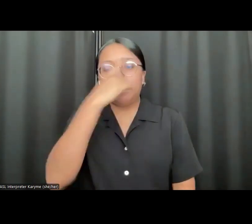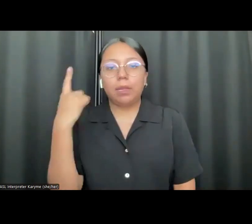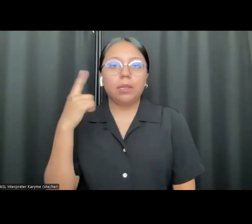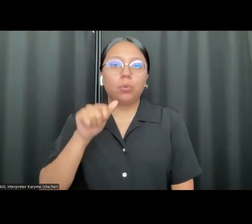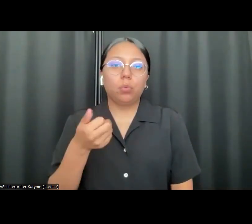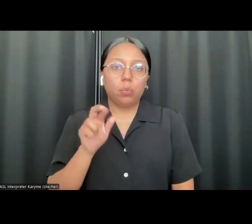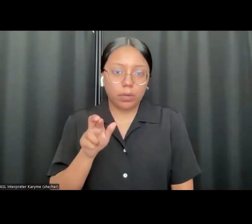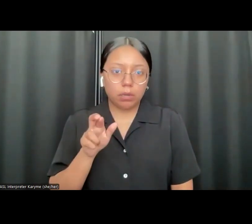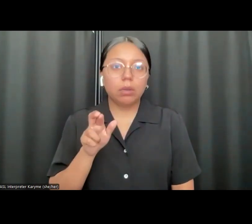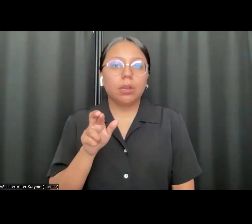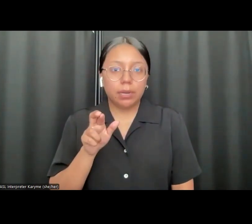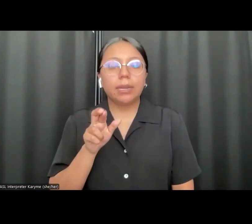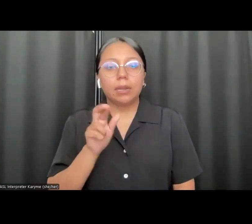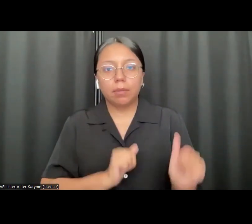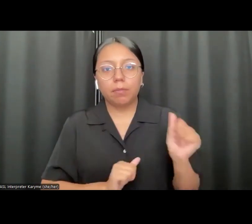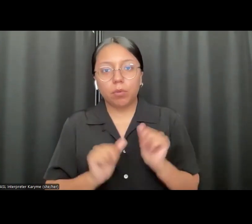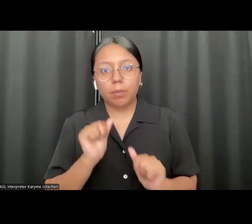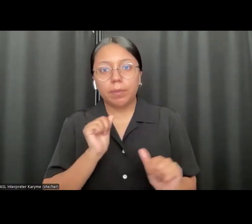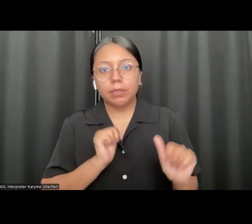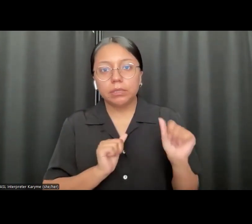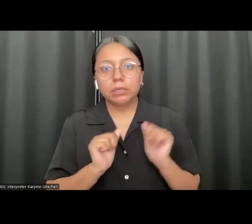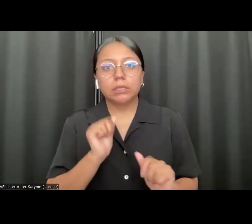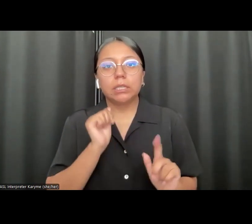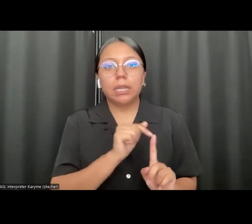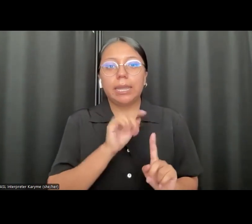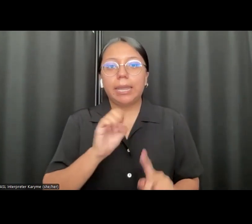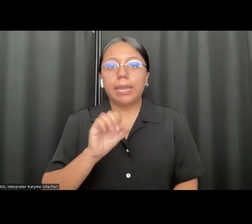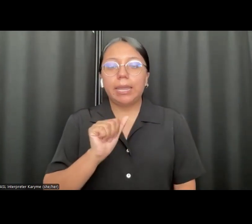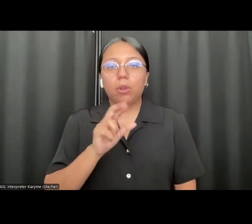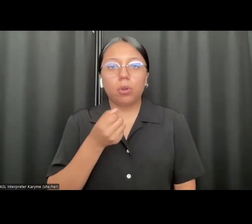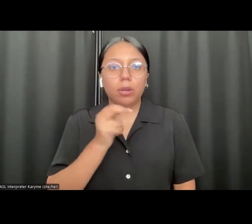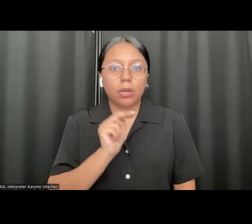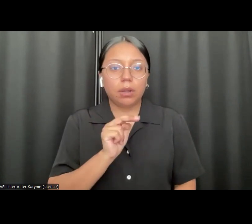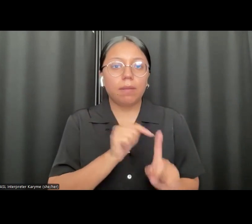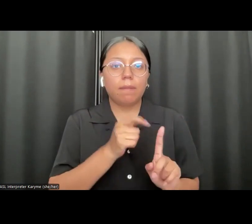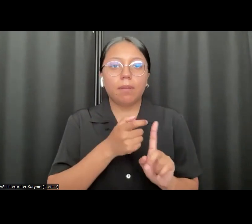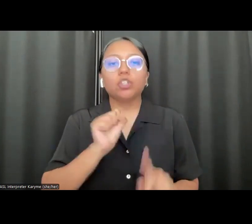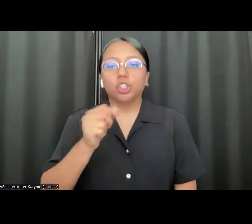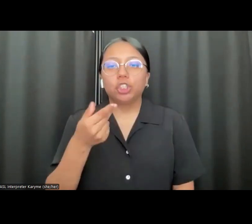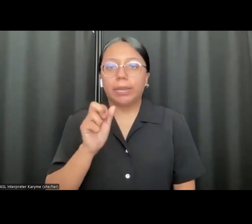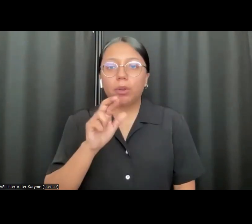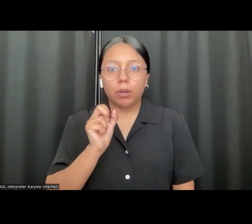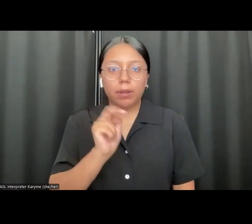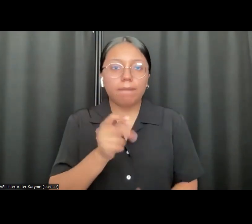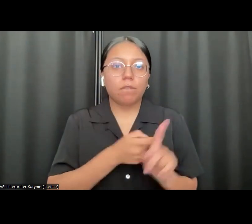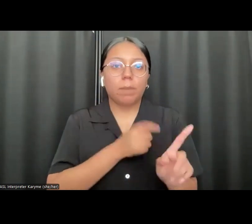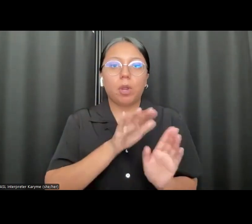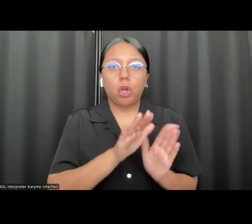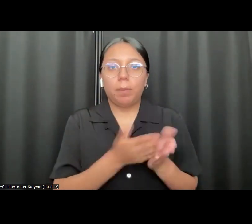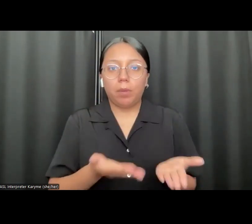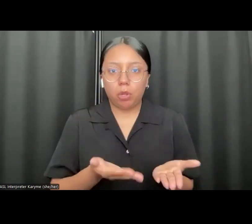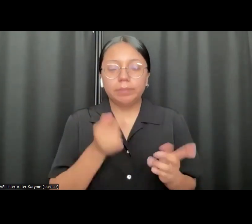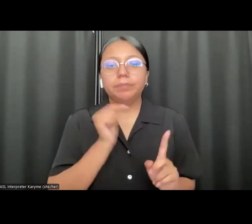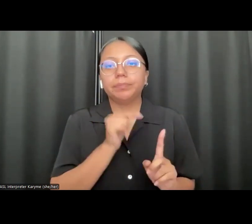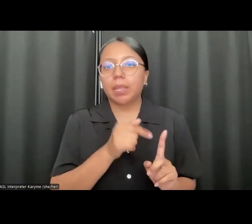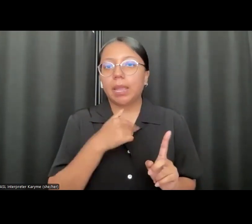Sharon Bridgeforth from her book Notes on a Jazz Aesthetic, where she says, I am deliciously crazed and obsessed with creating